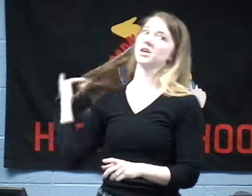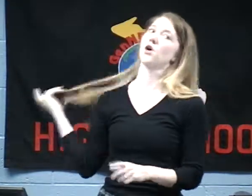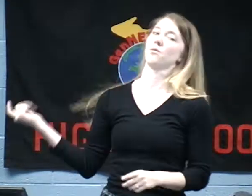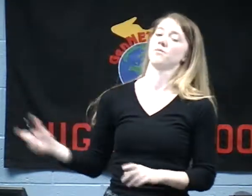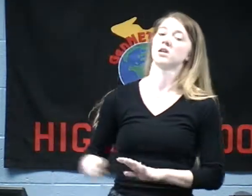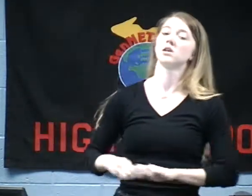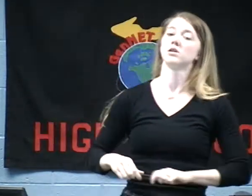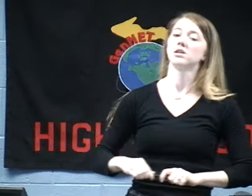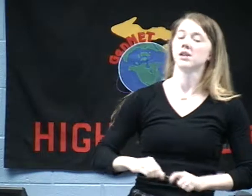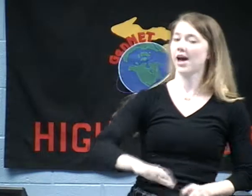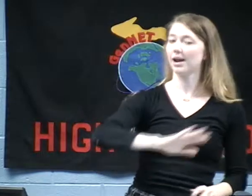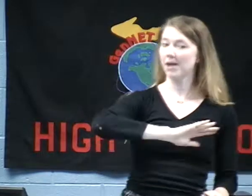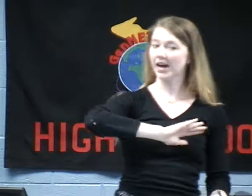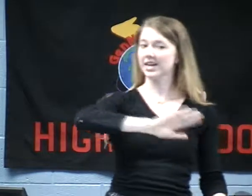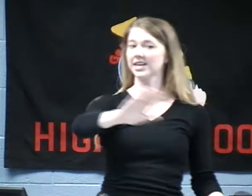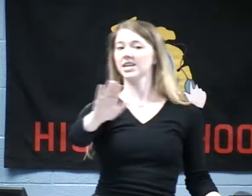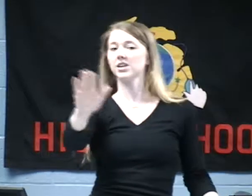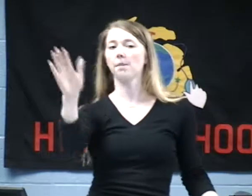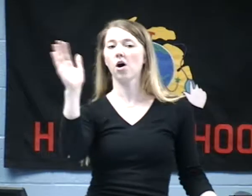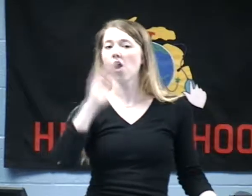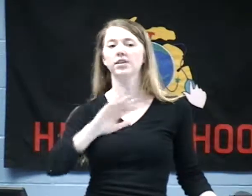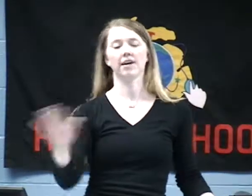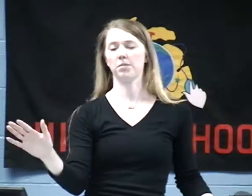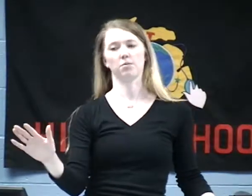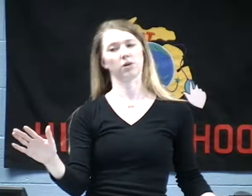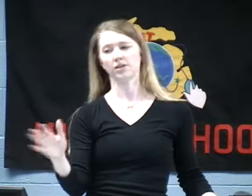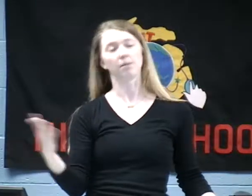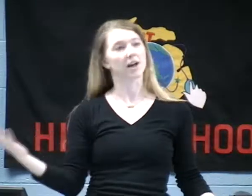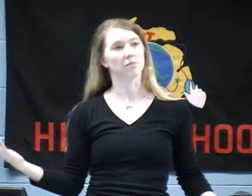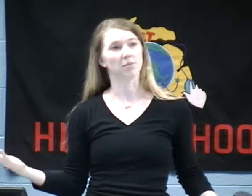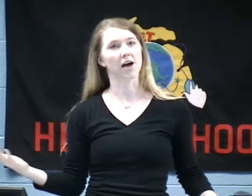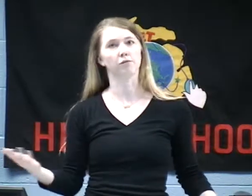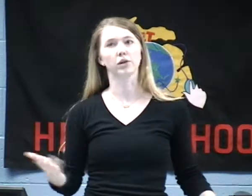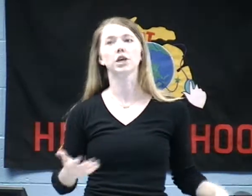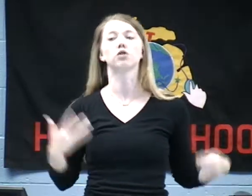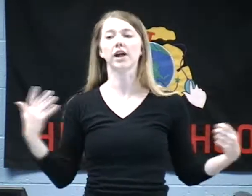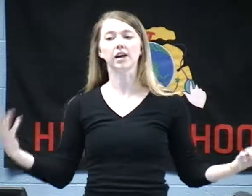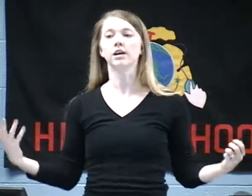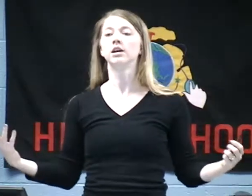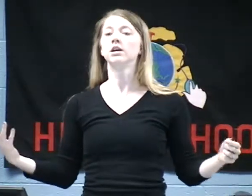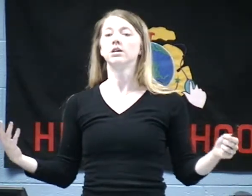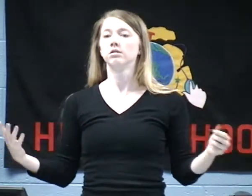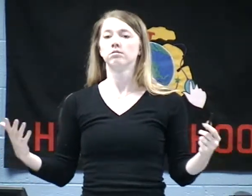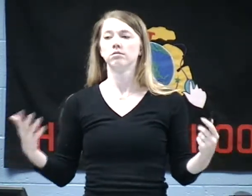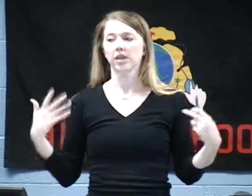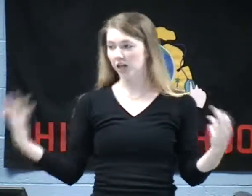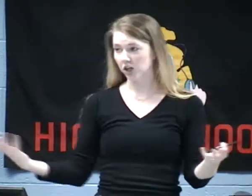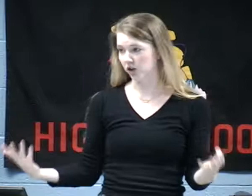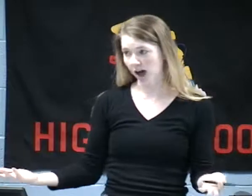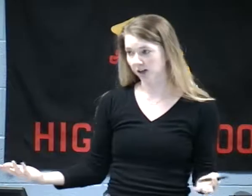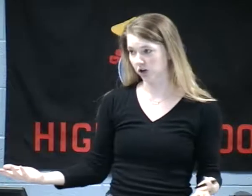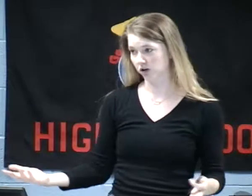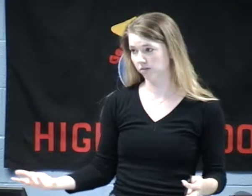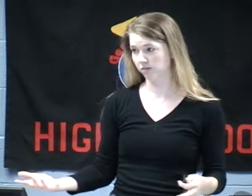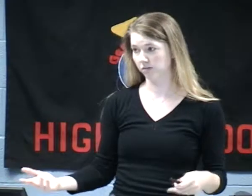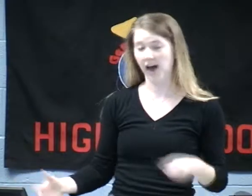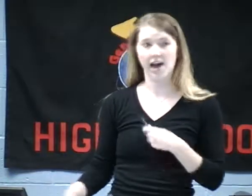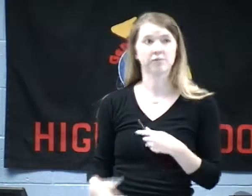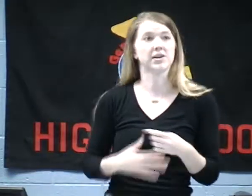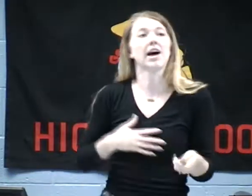don't. And I'm not going to say this about all deaf people because some deaf people have really great English knowledge. I have